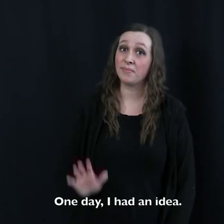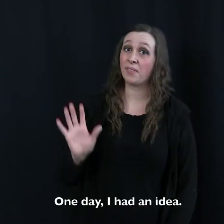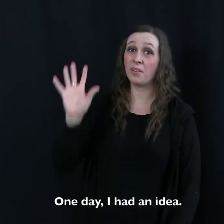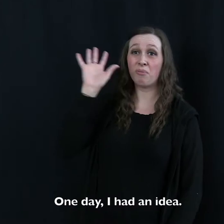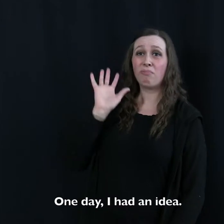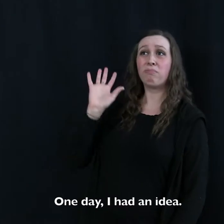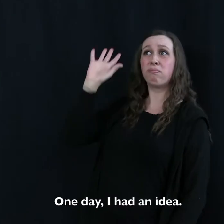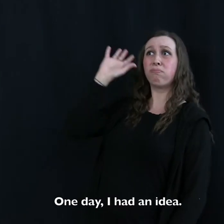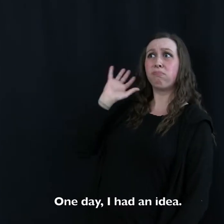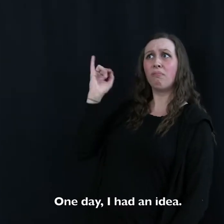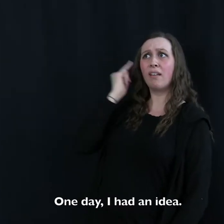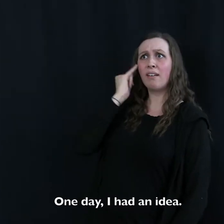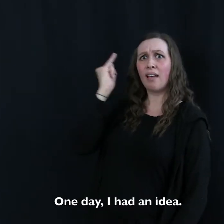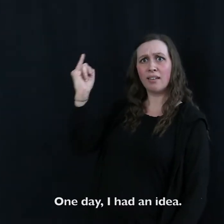One day, I had an idea.